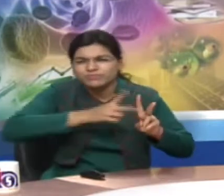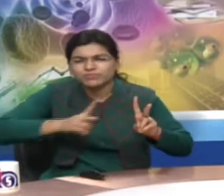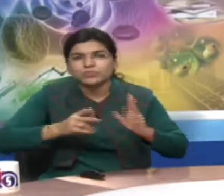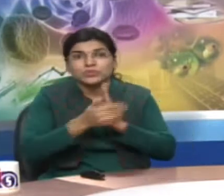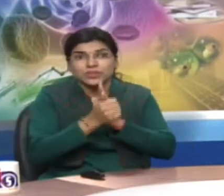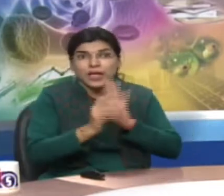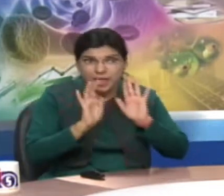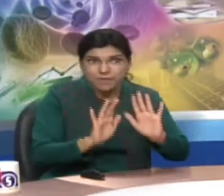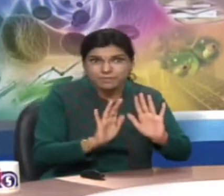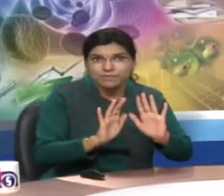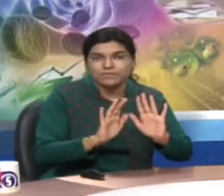or educated.